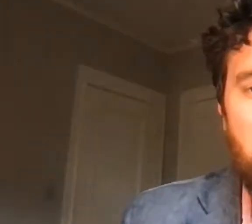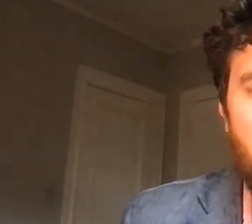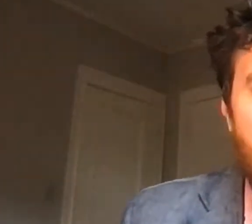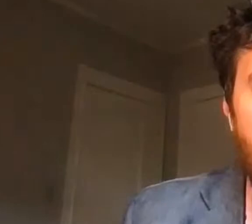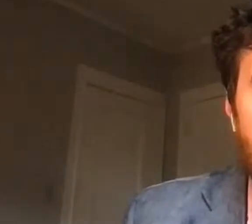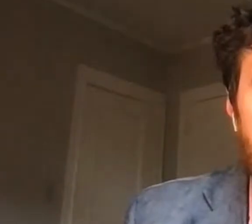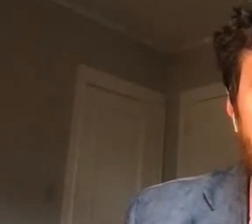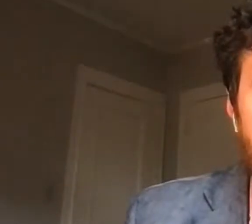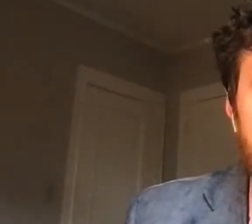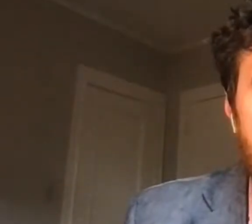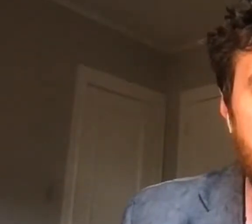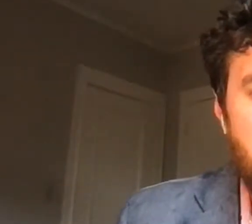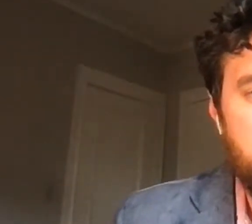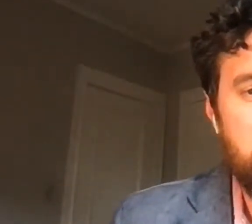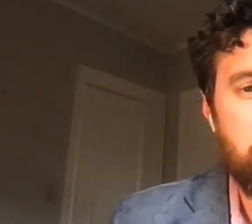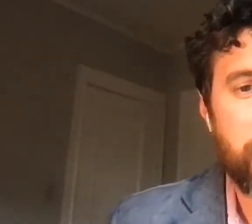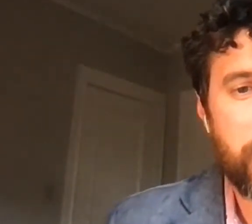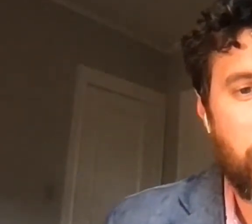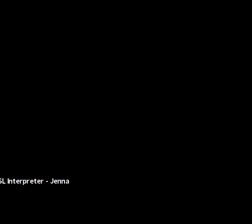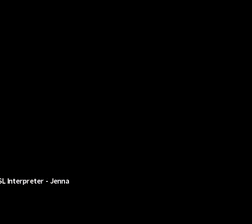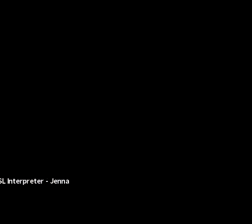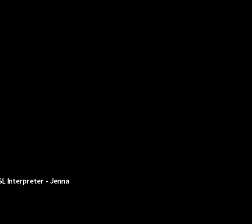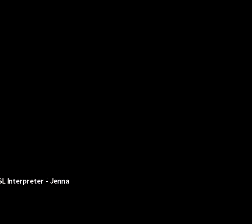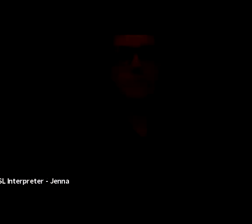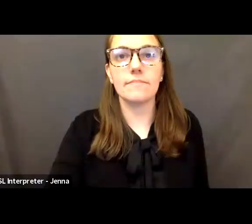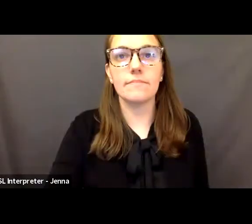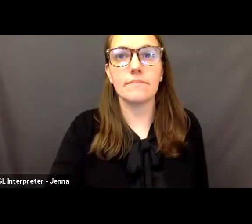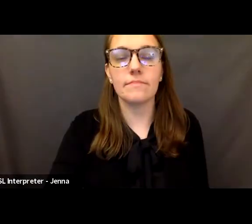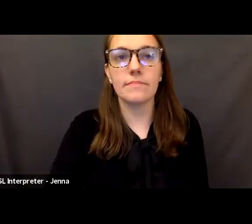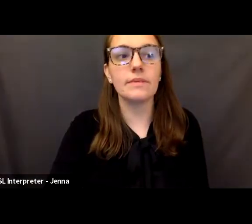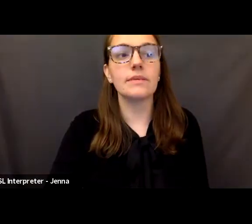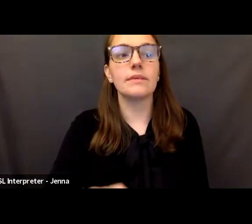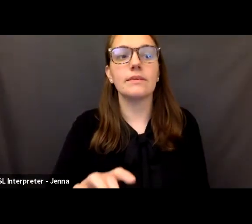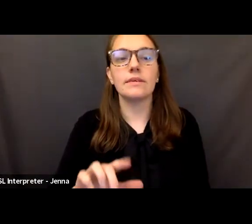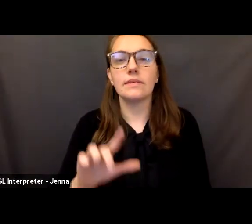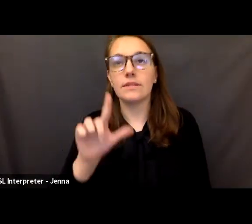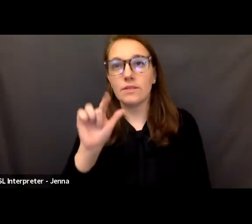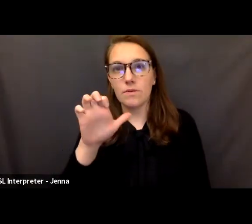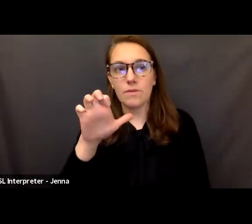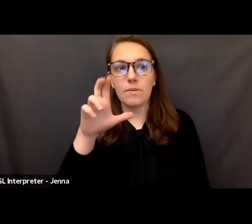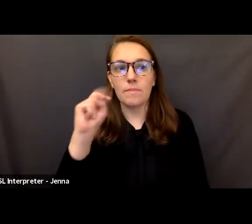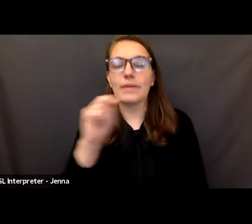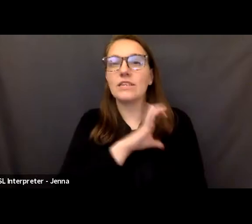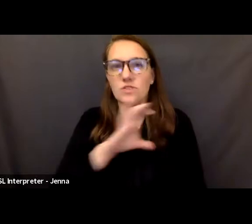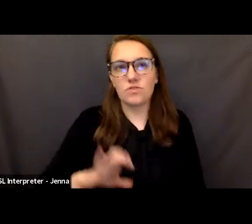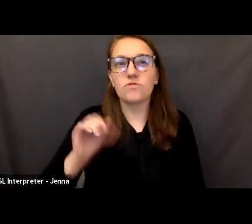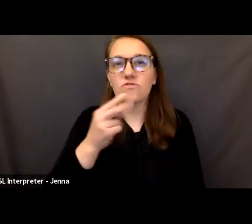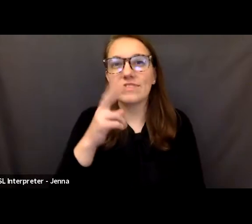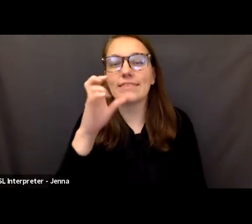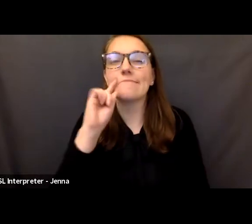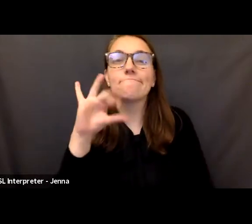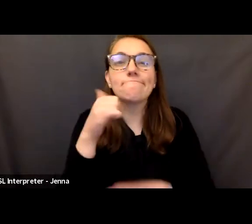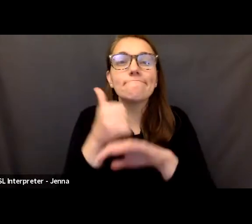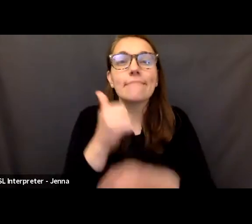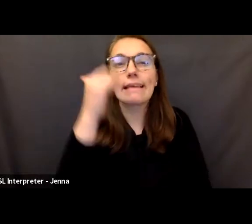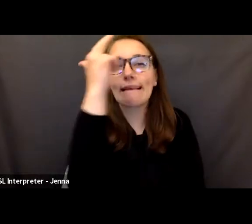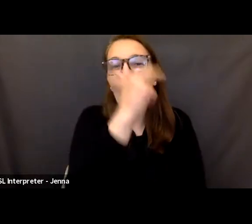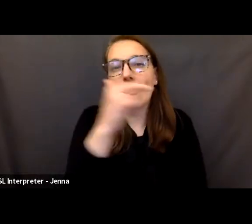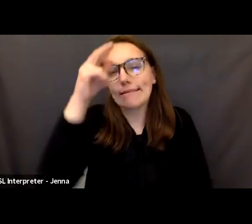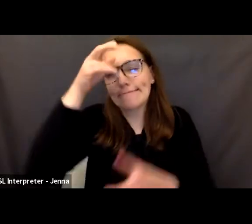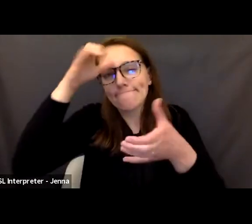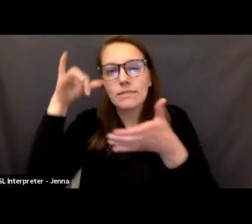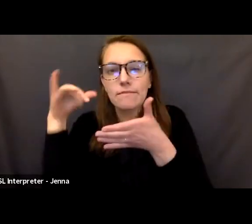Institute. Lumen Christi was founded by scholars, Catholic scholars, at the University of Chicago in